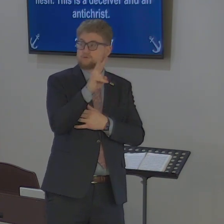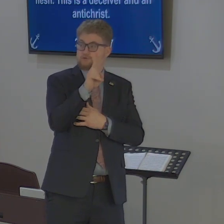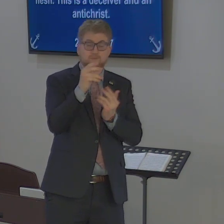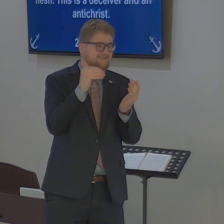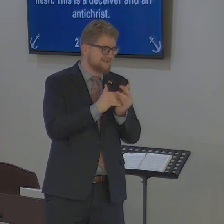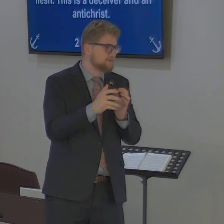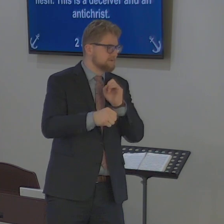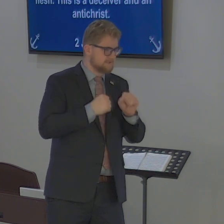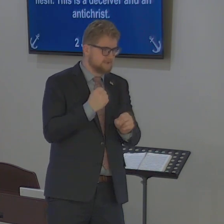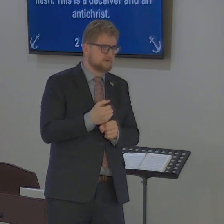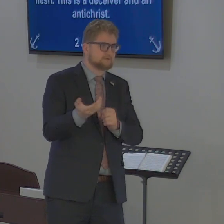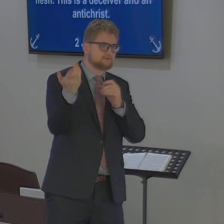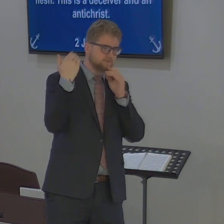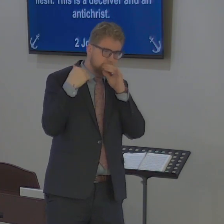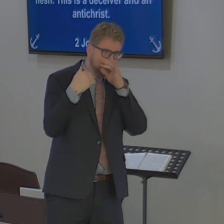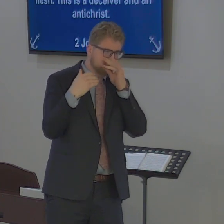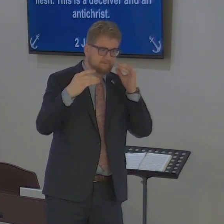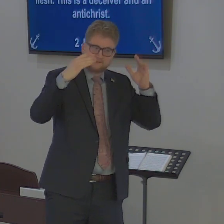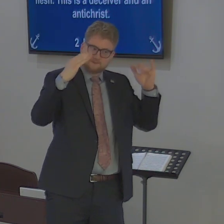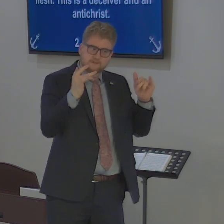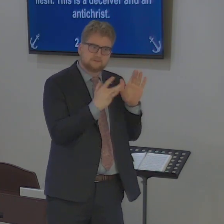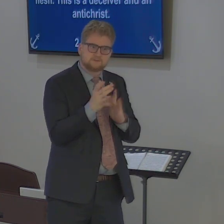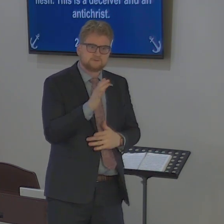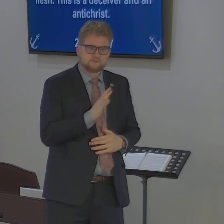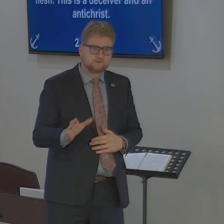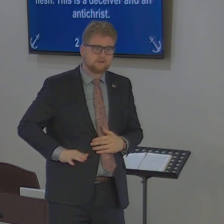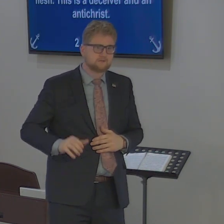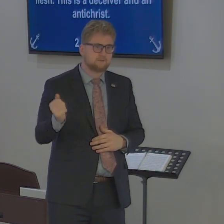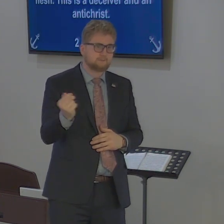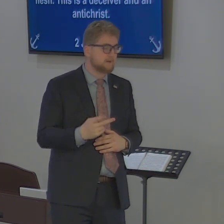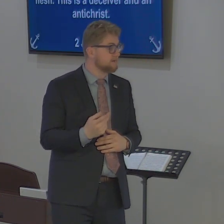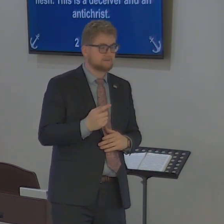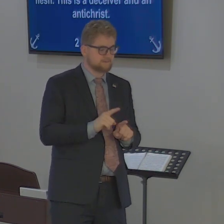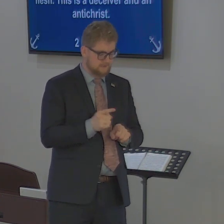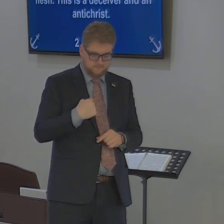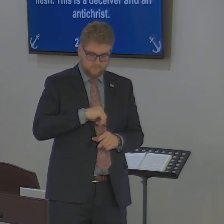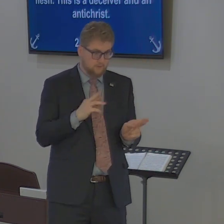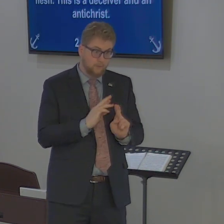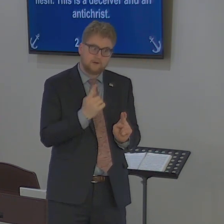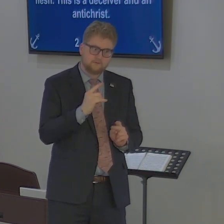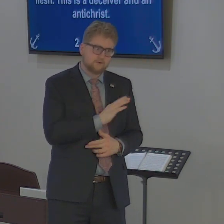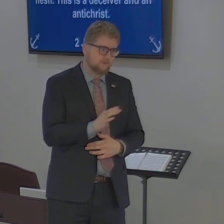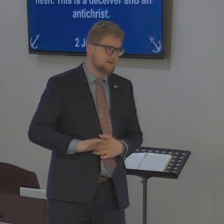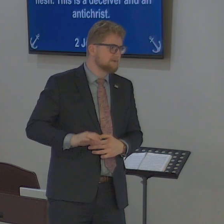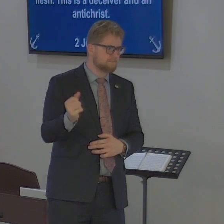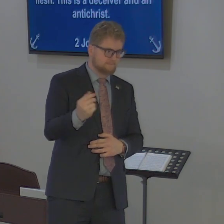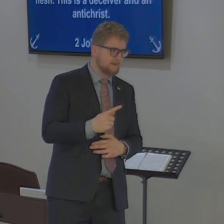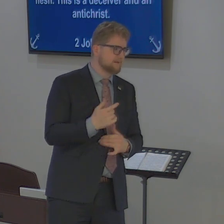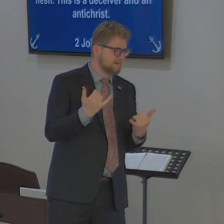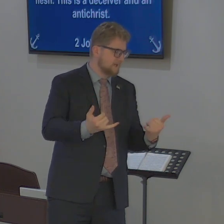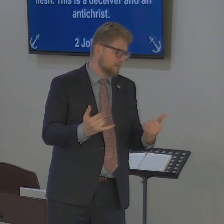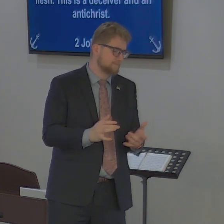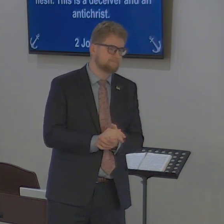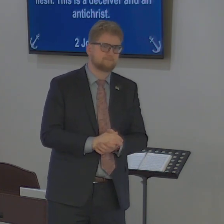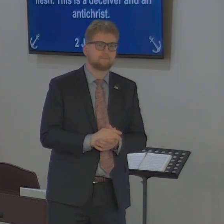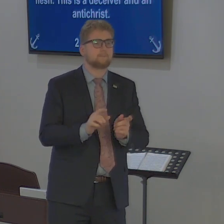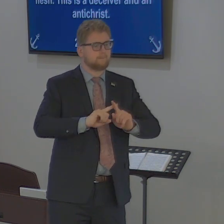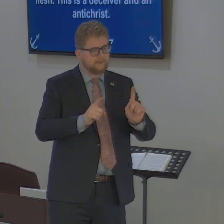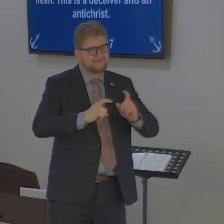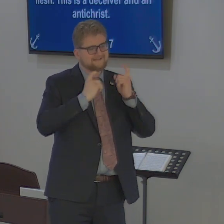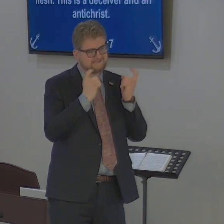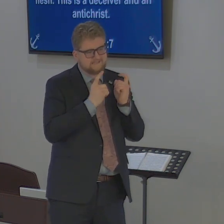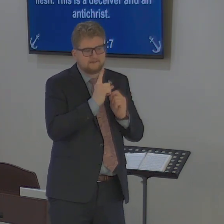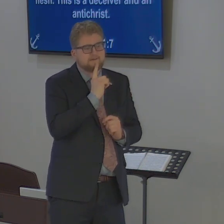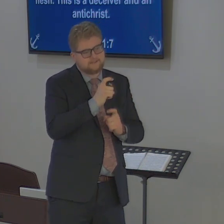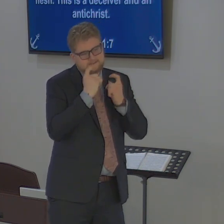ago. They expected Christ to come back, just as we're ready for Christ to come back also. But sin is sin,